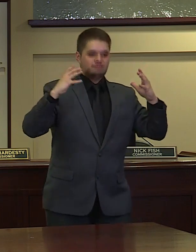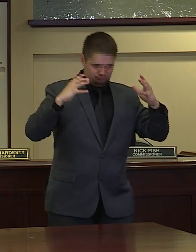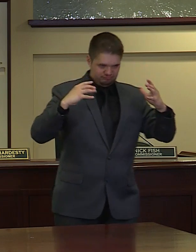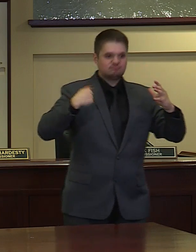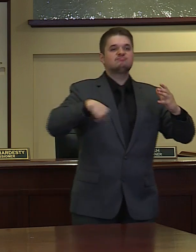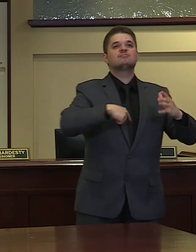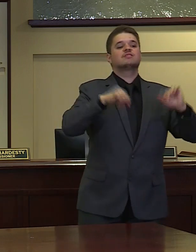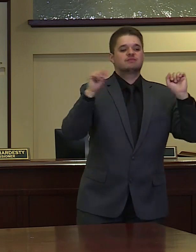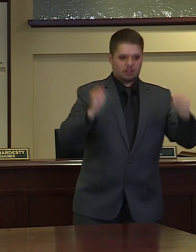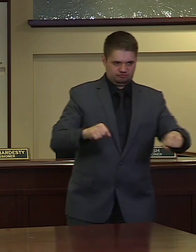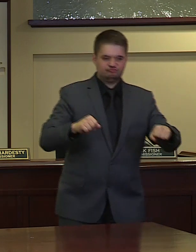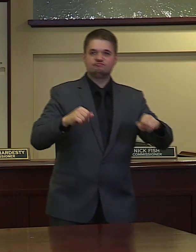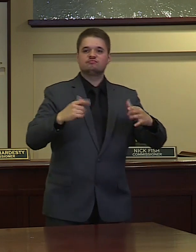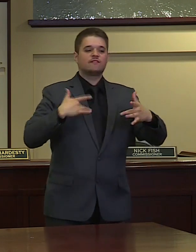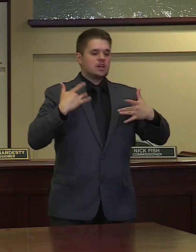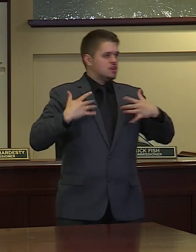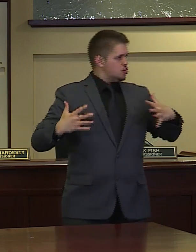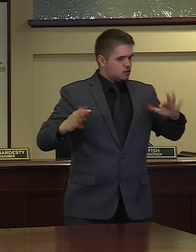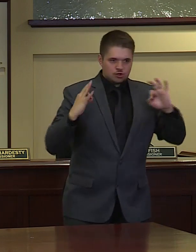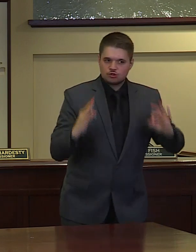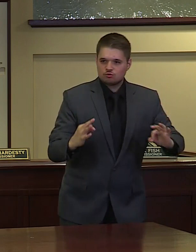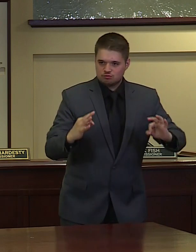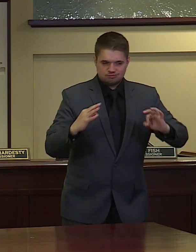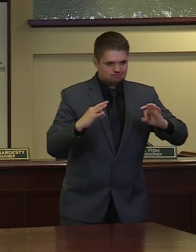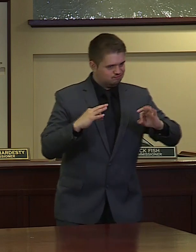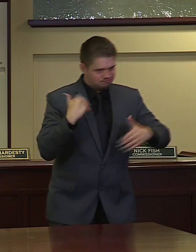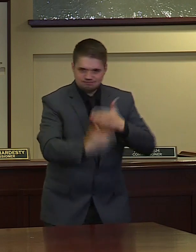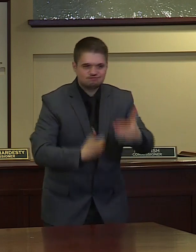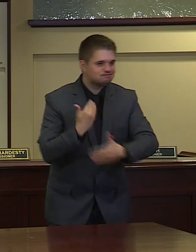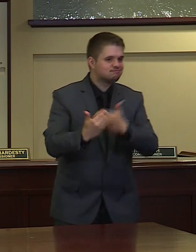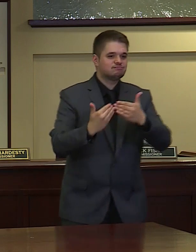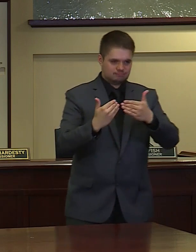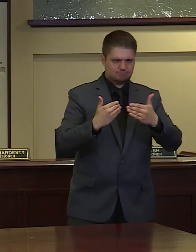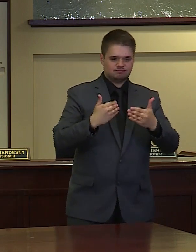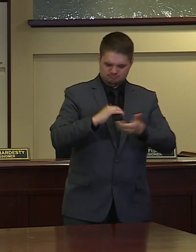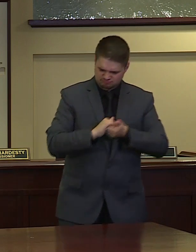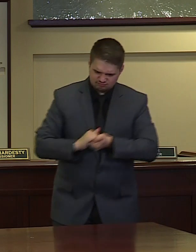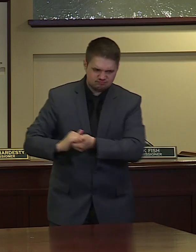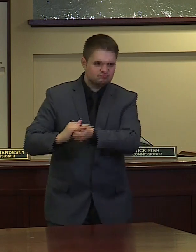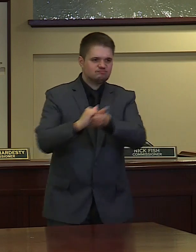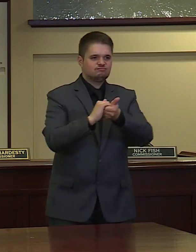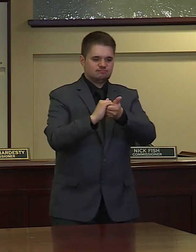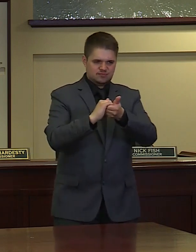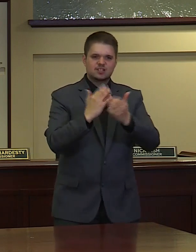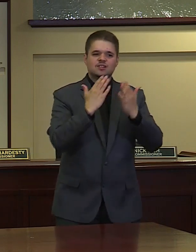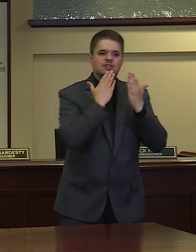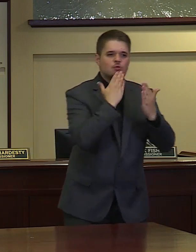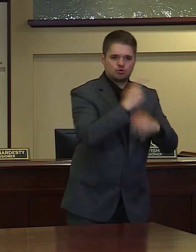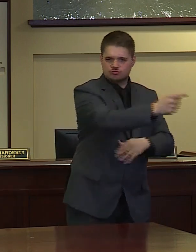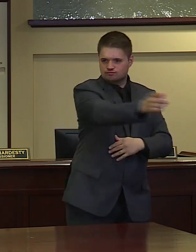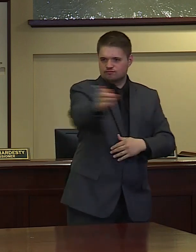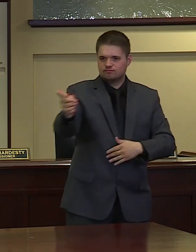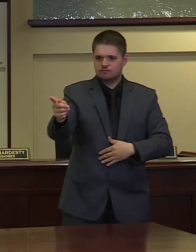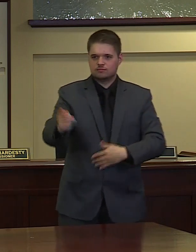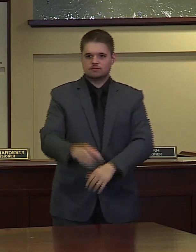vibrant again, and we're going to do it together. Thank you.